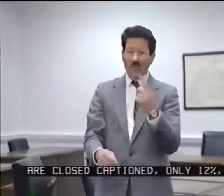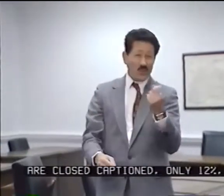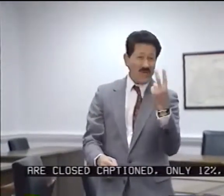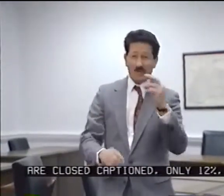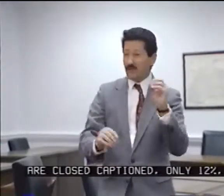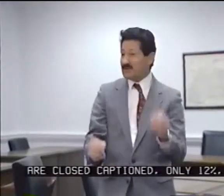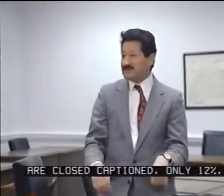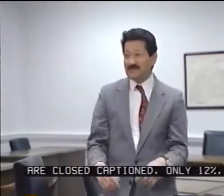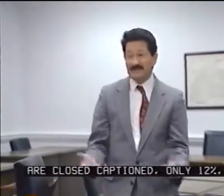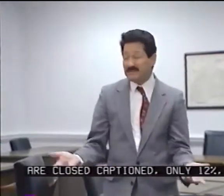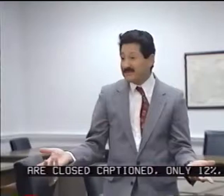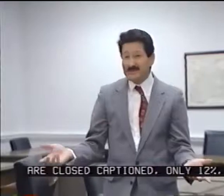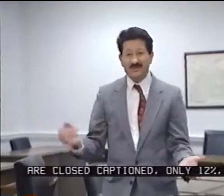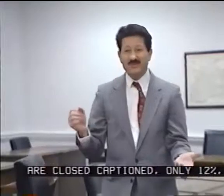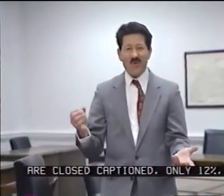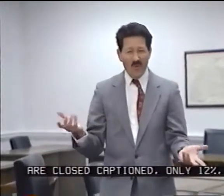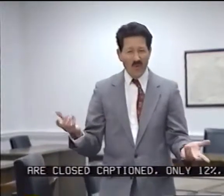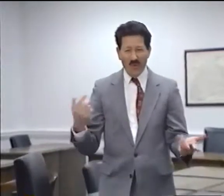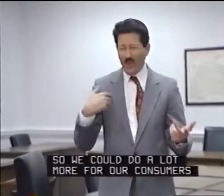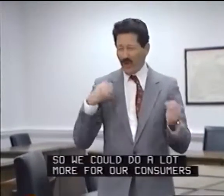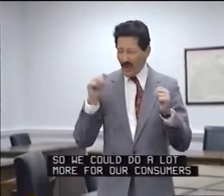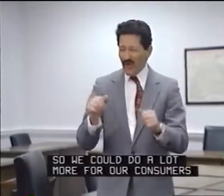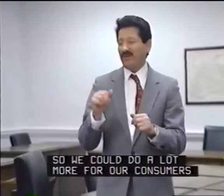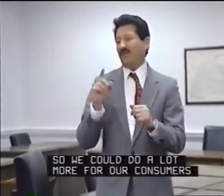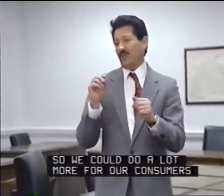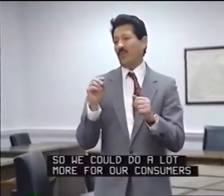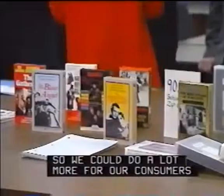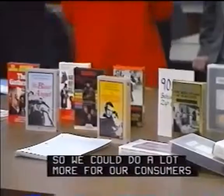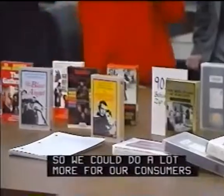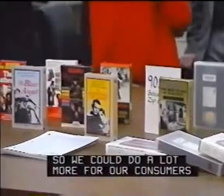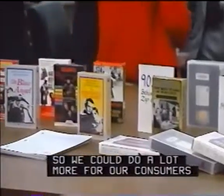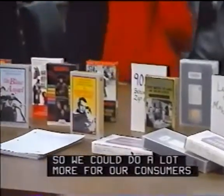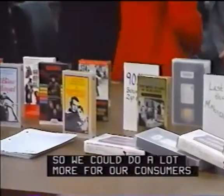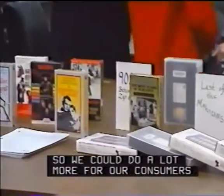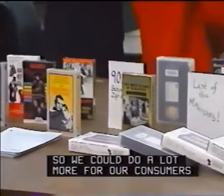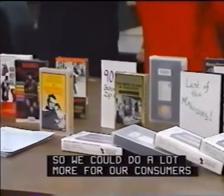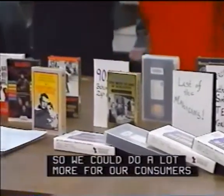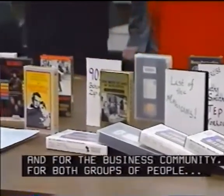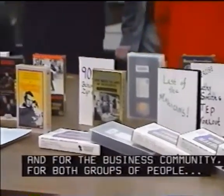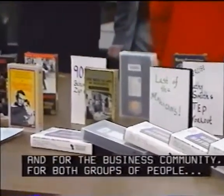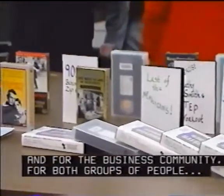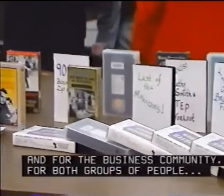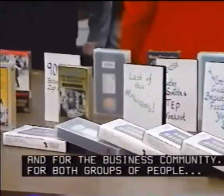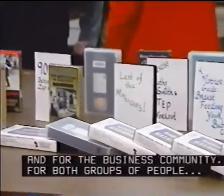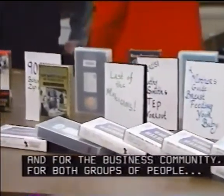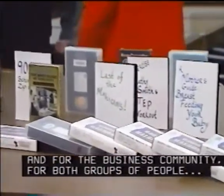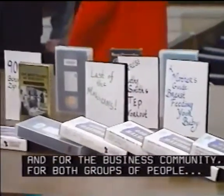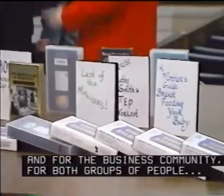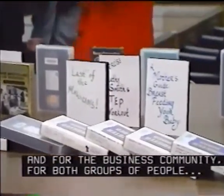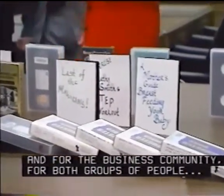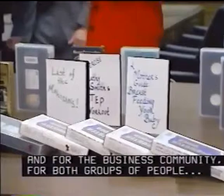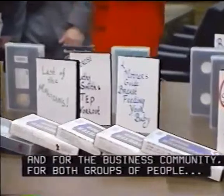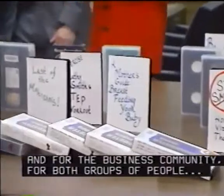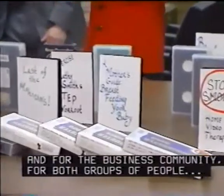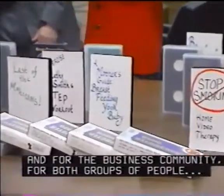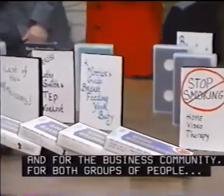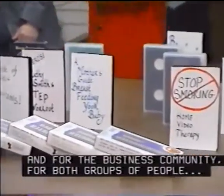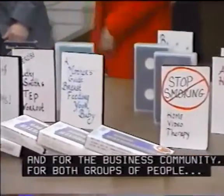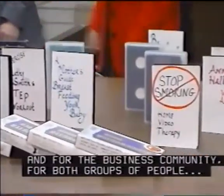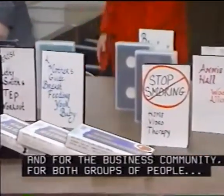12%. So we could do a lot more for our consumers, and for the business community, for both groups